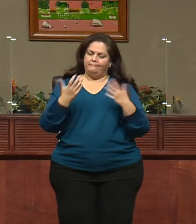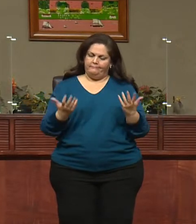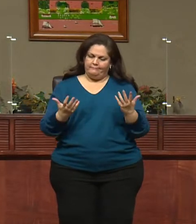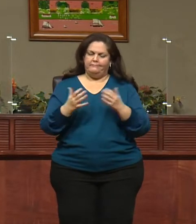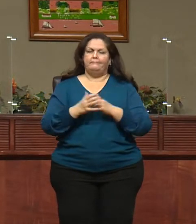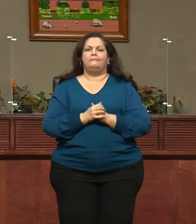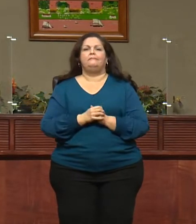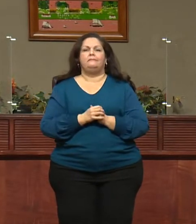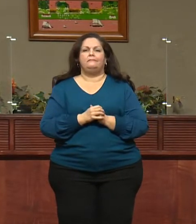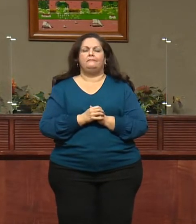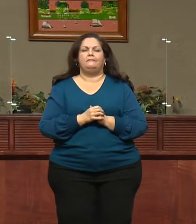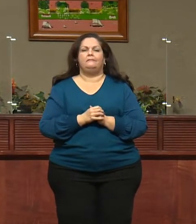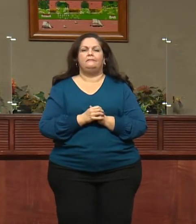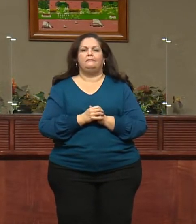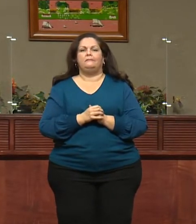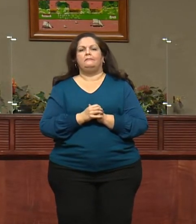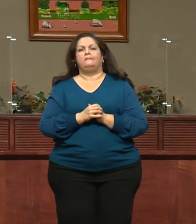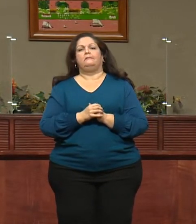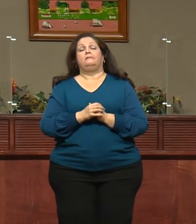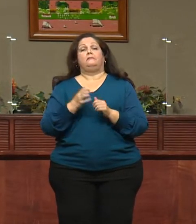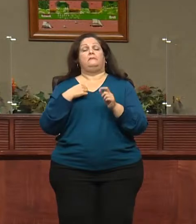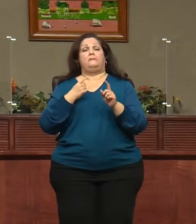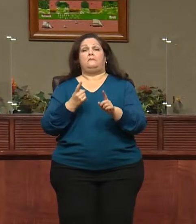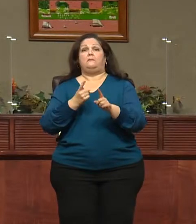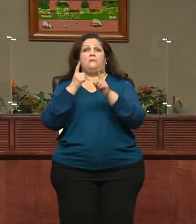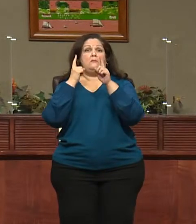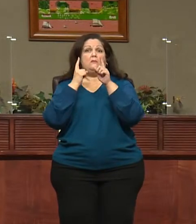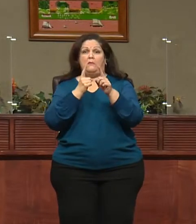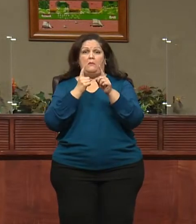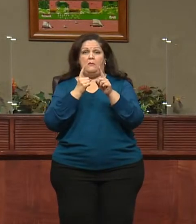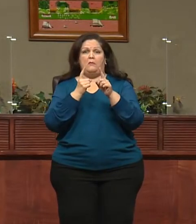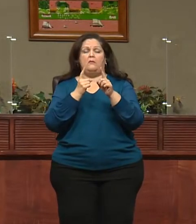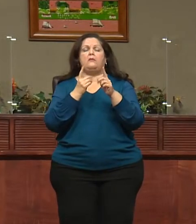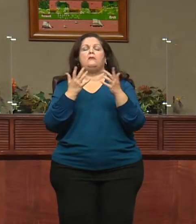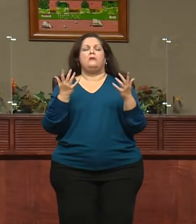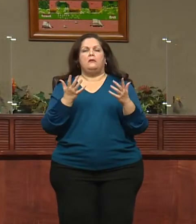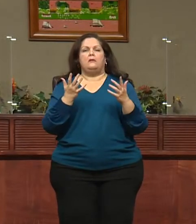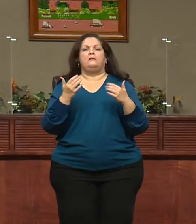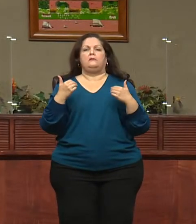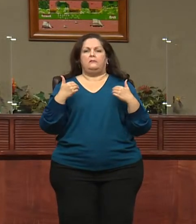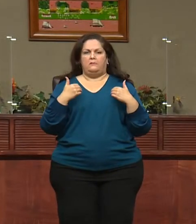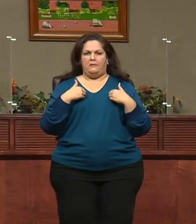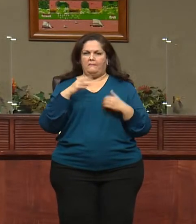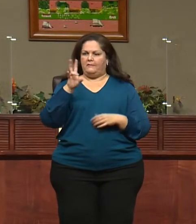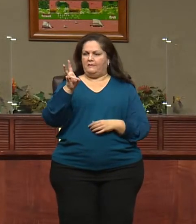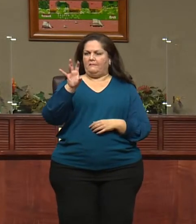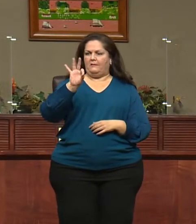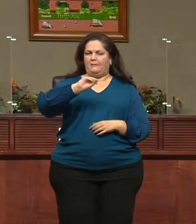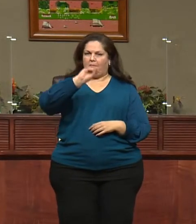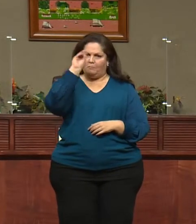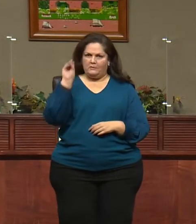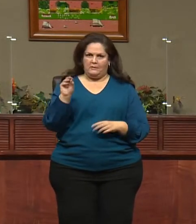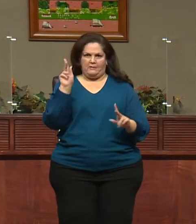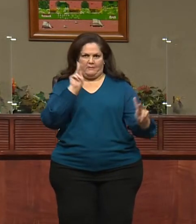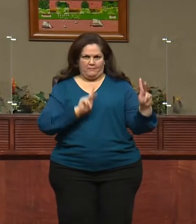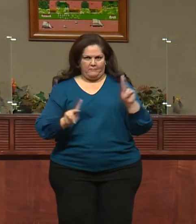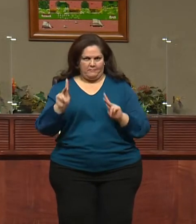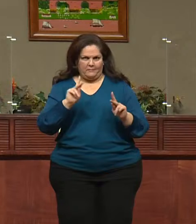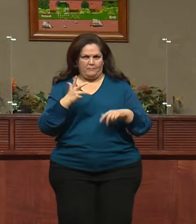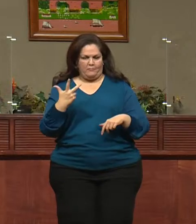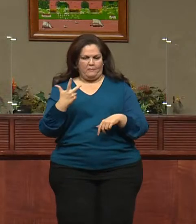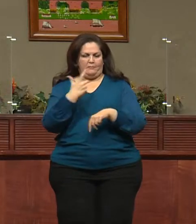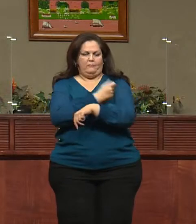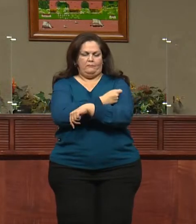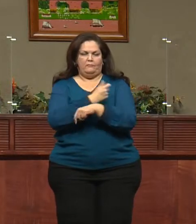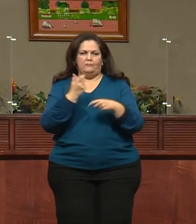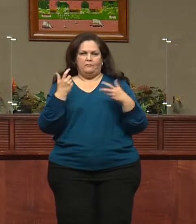So the gold standard for us is to get up to that 79%. So at approximately 80%, you